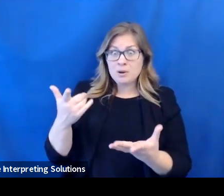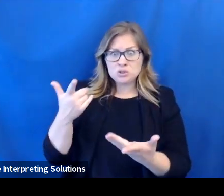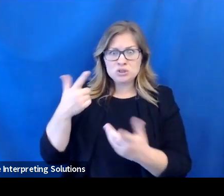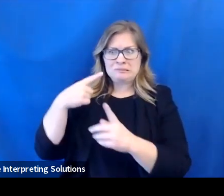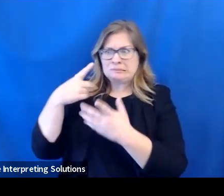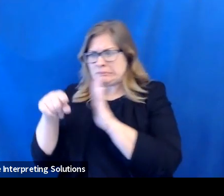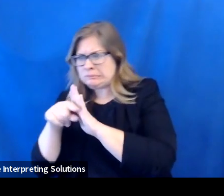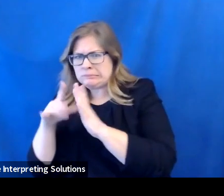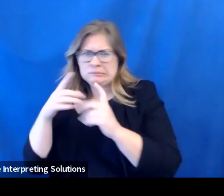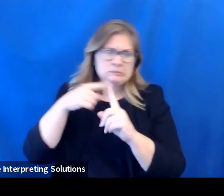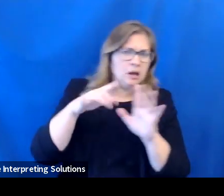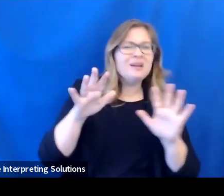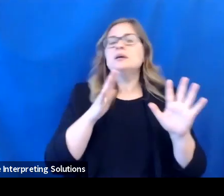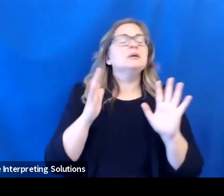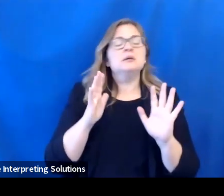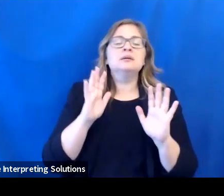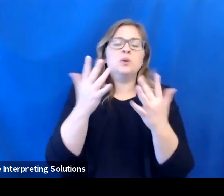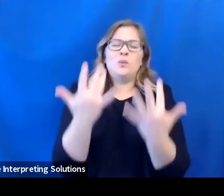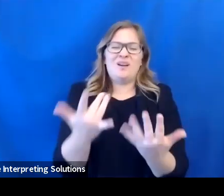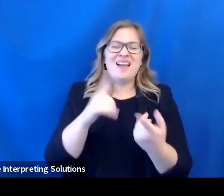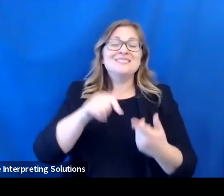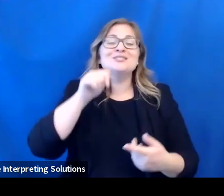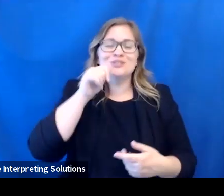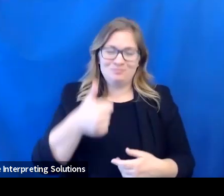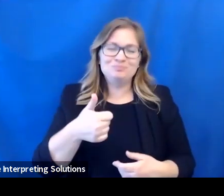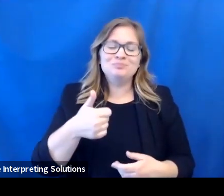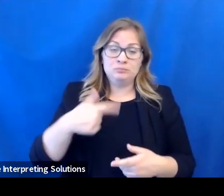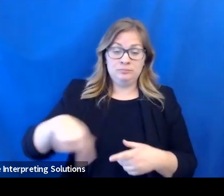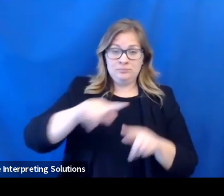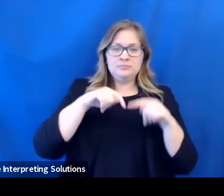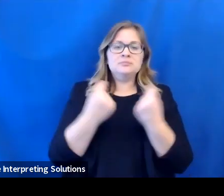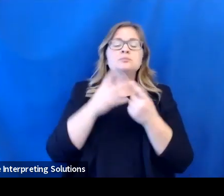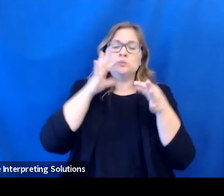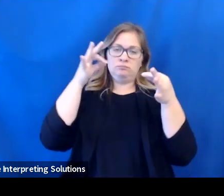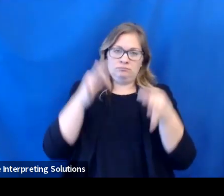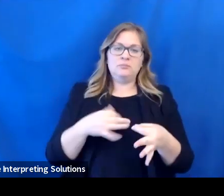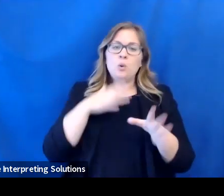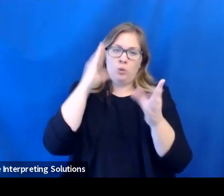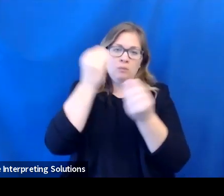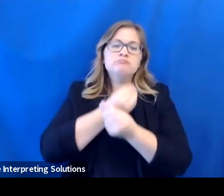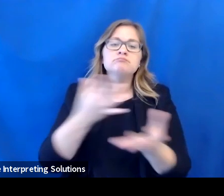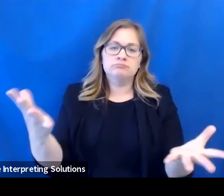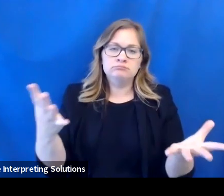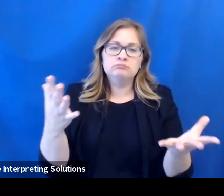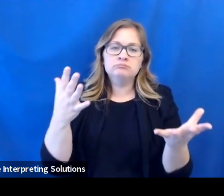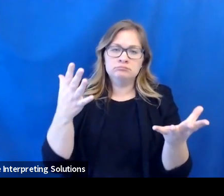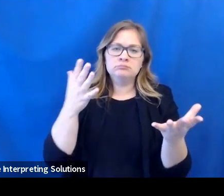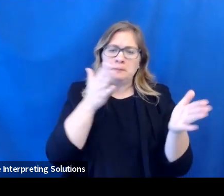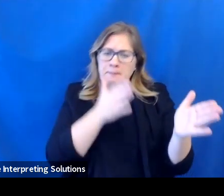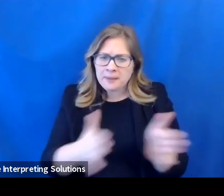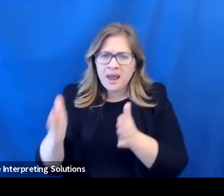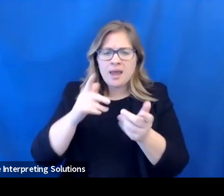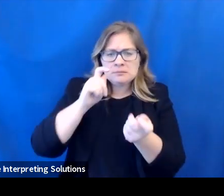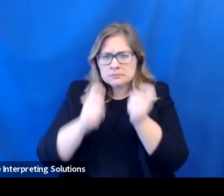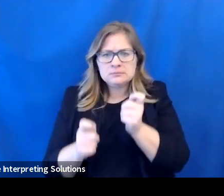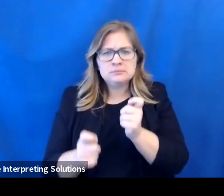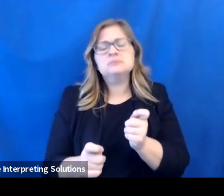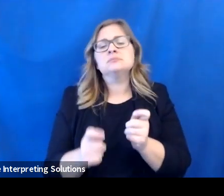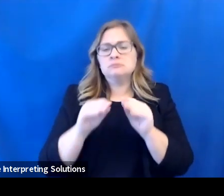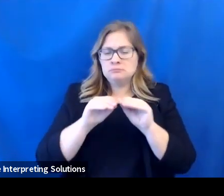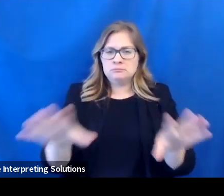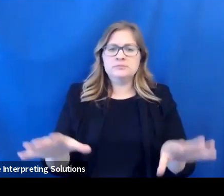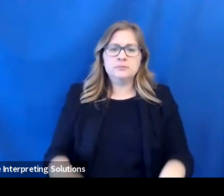we'll continue doing a lot of the things we're doing, but I think our plan will be much more refined. And I think that's what a lot of Minnesotans are asking for, that